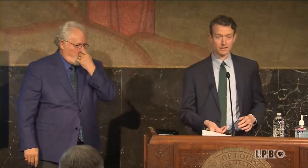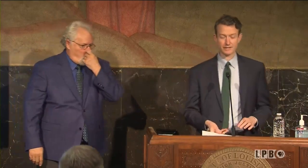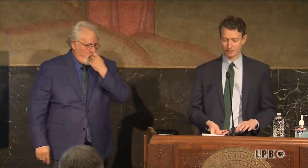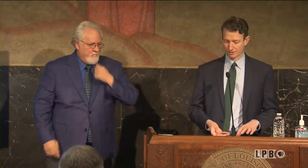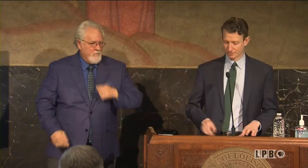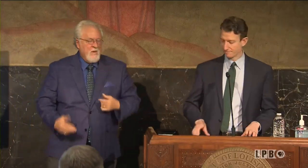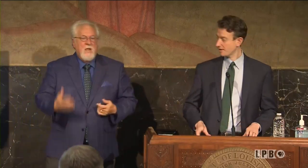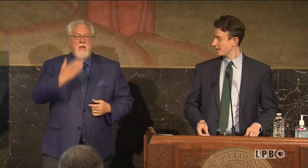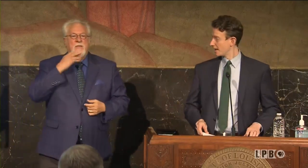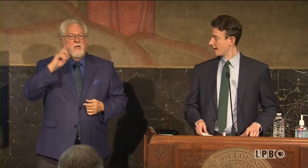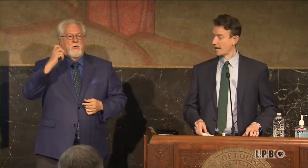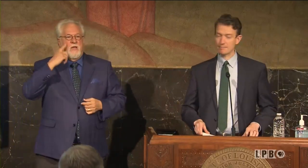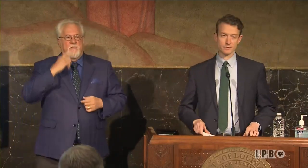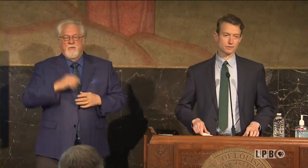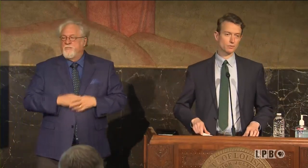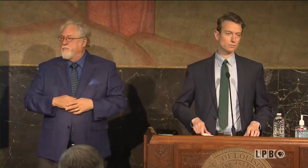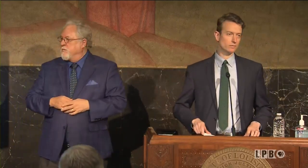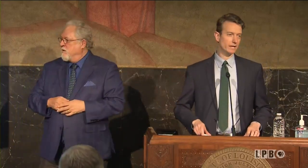Thank you, Governor.